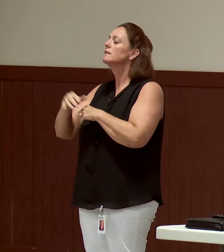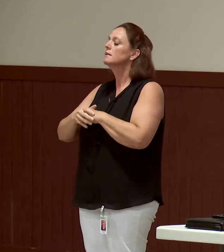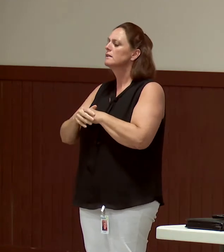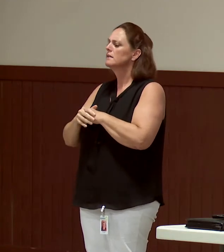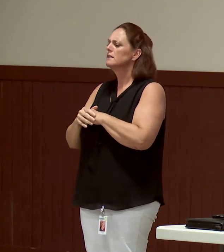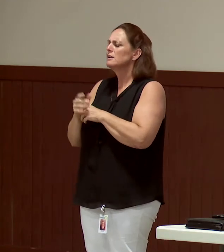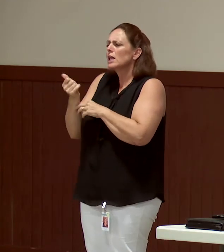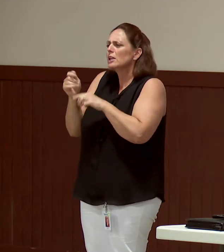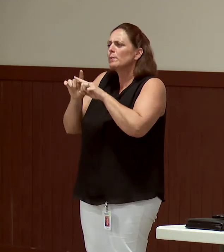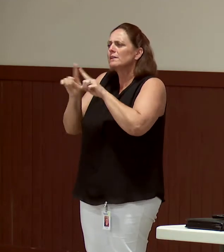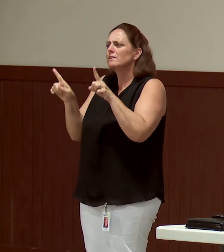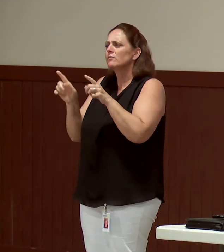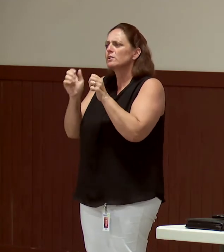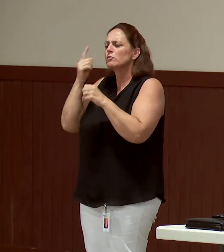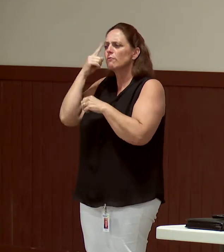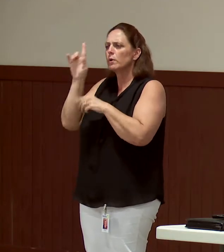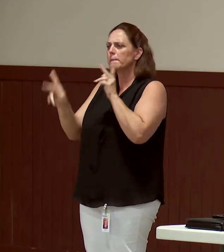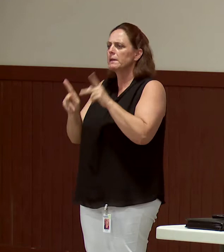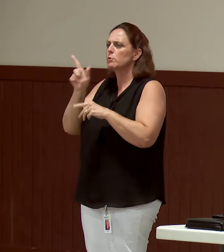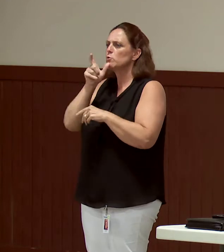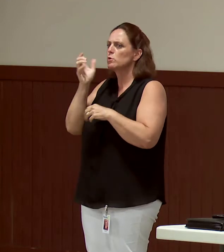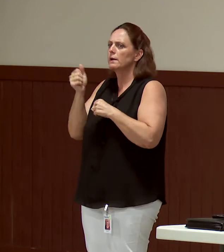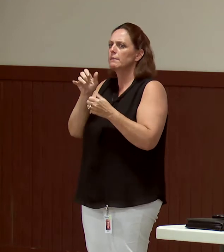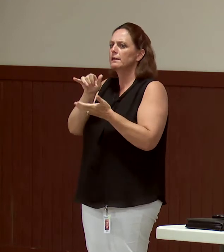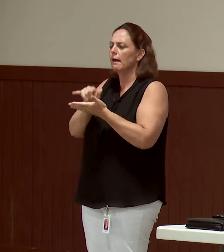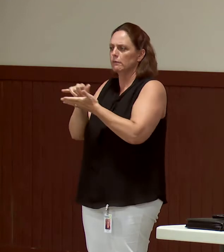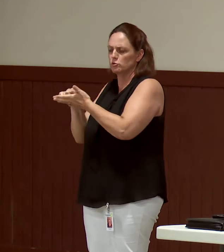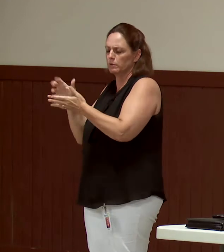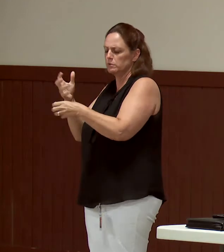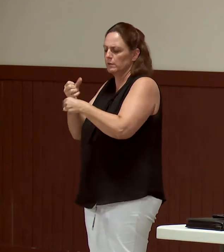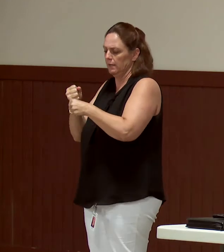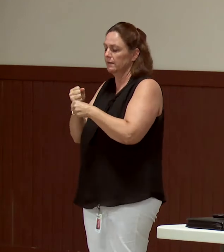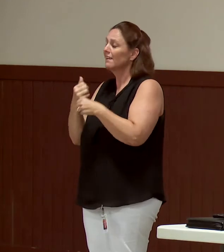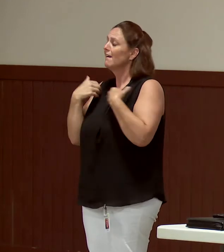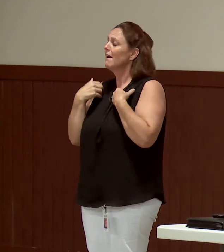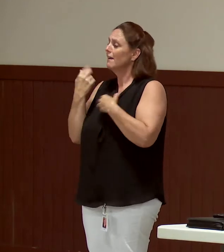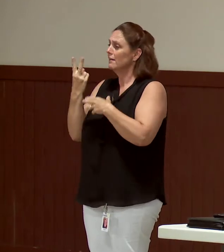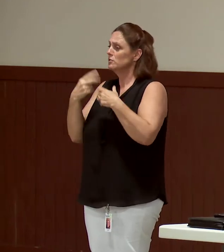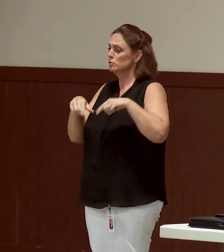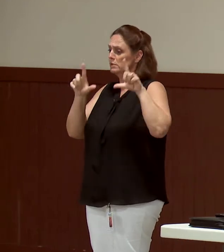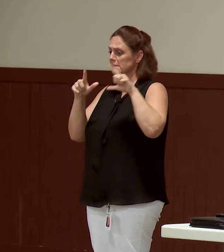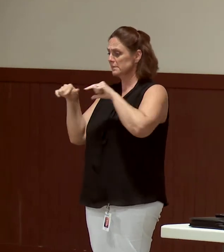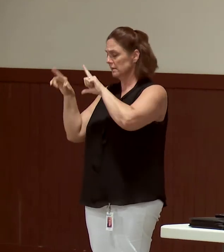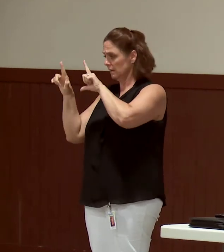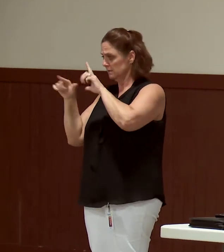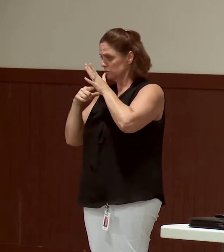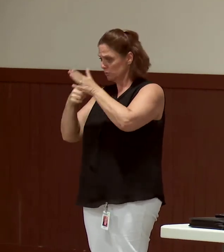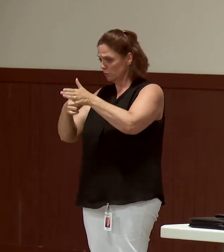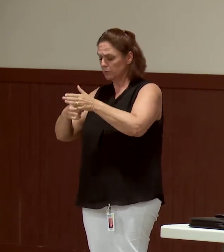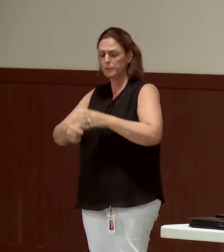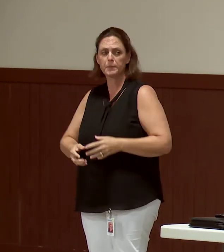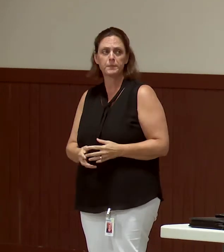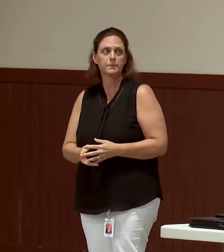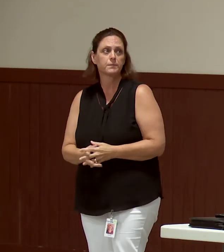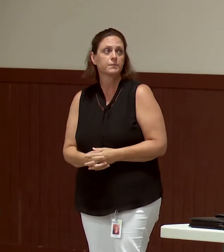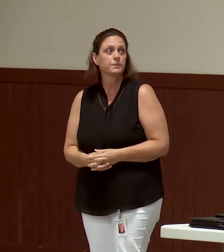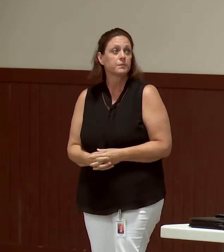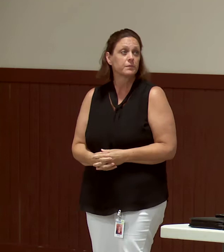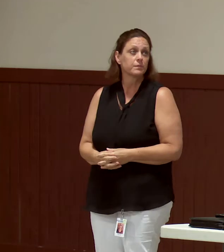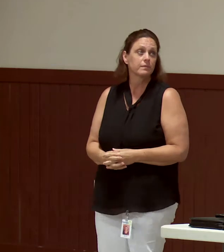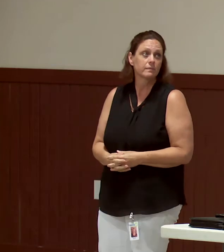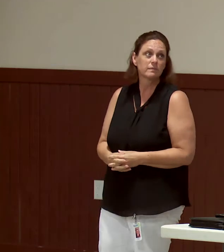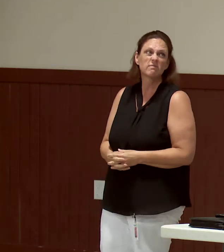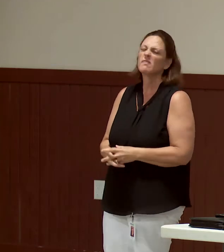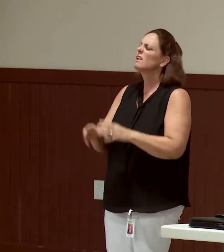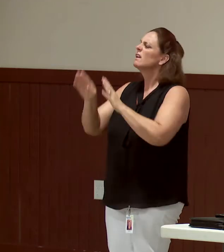in eligibility that I'll talk about over the next couple slides as compared to the first round. Okay, so a little bit